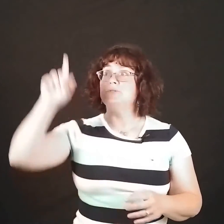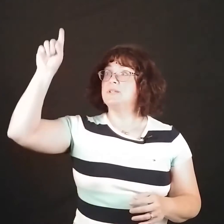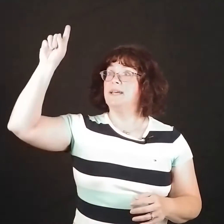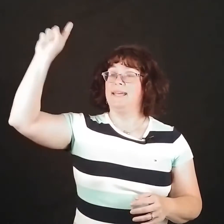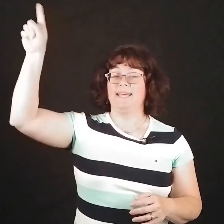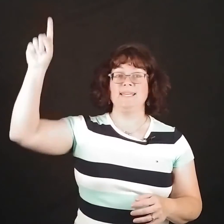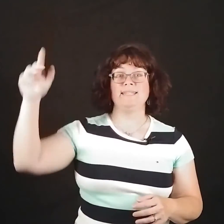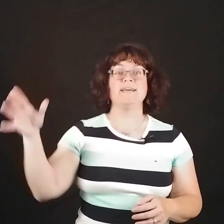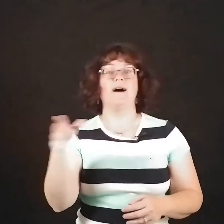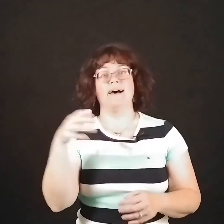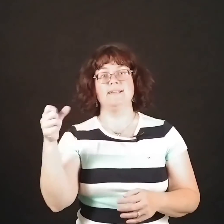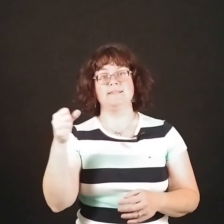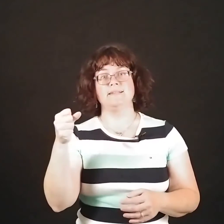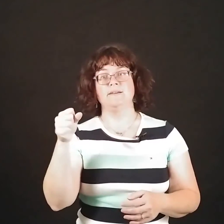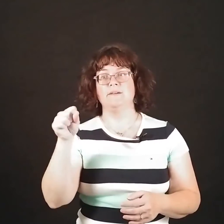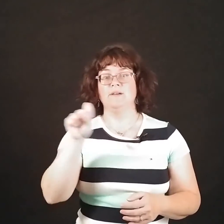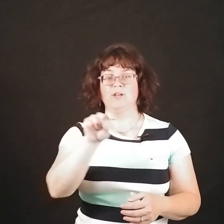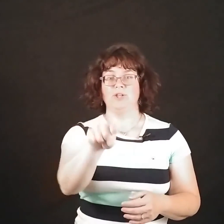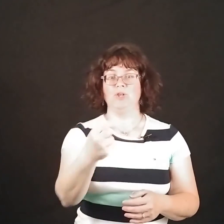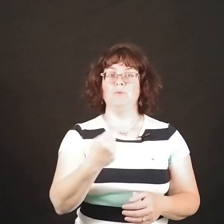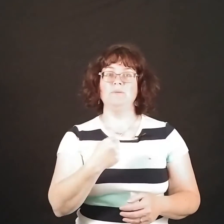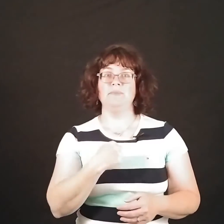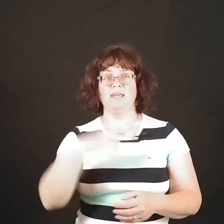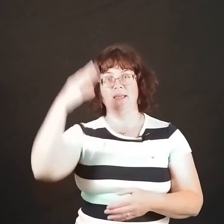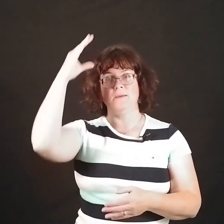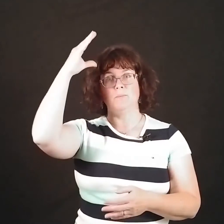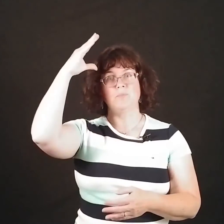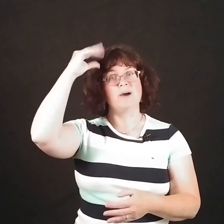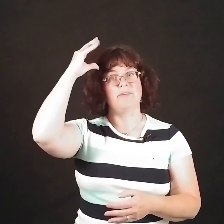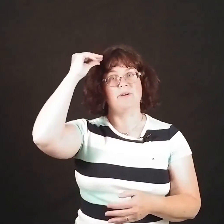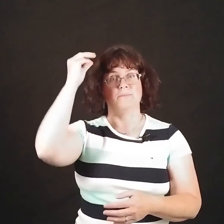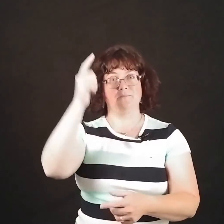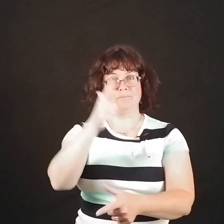goes, He's got you and me, brother.